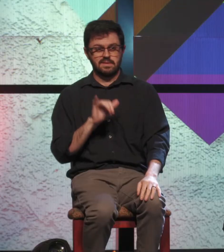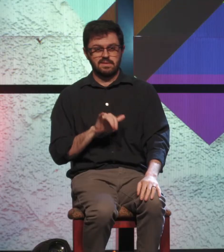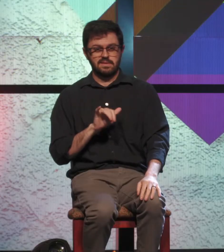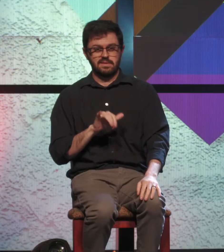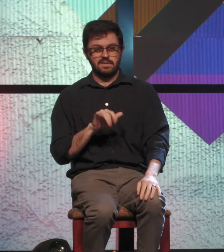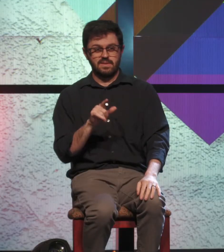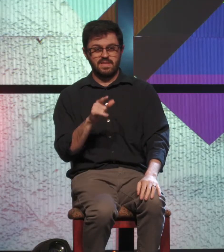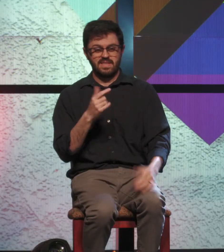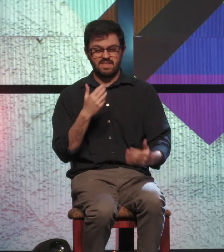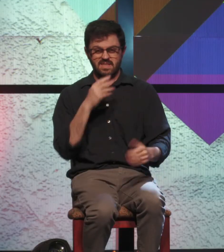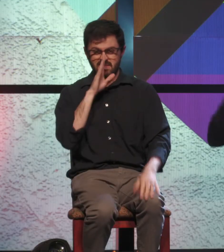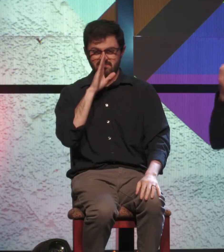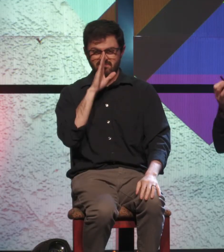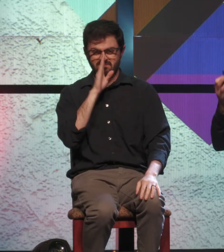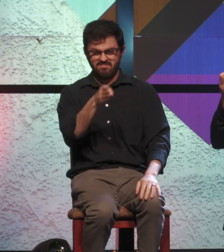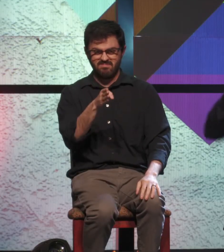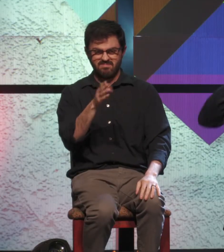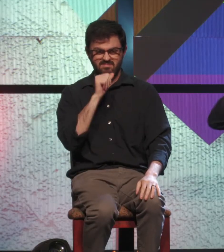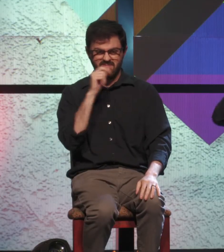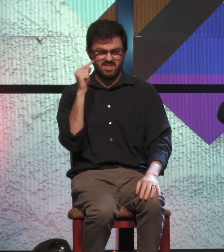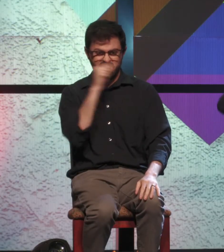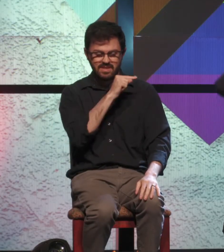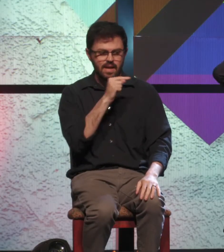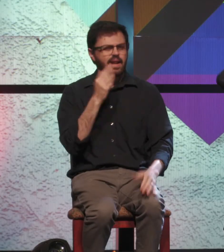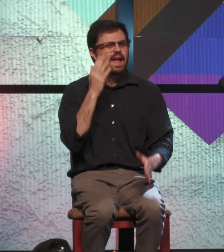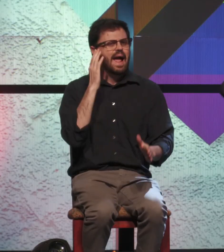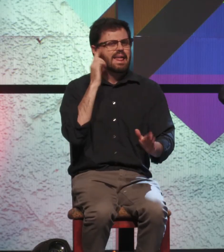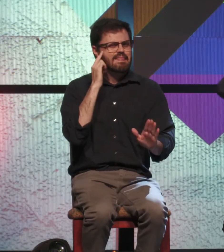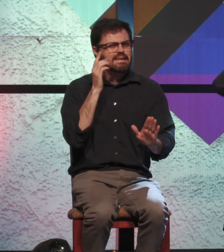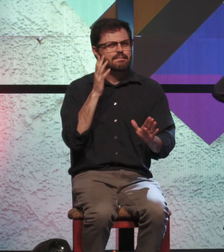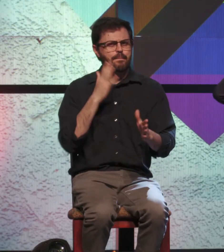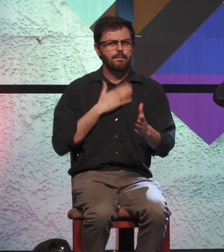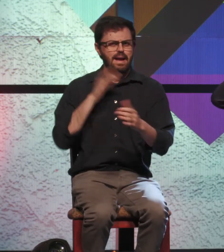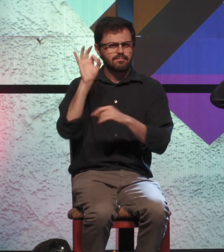going to like what I have to say today, but I think for some of us it might be a little